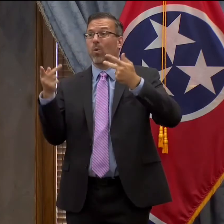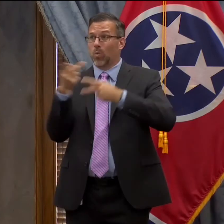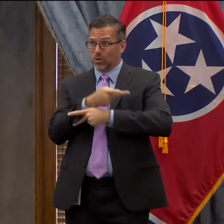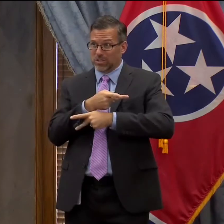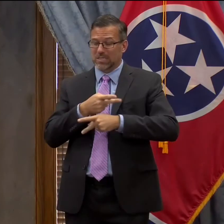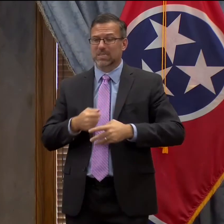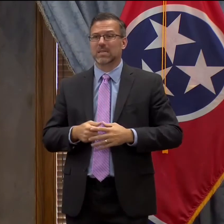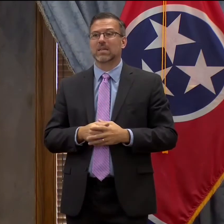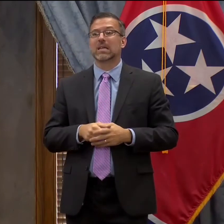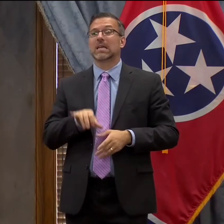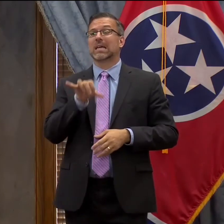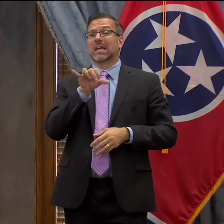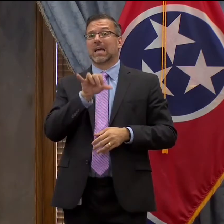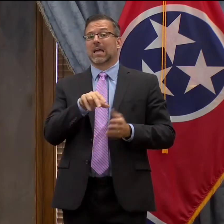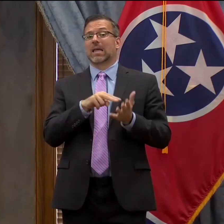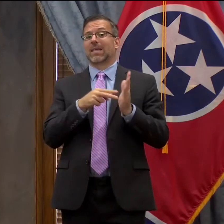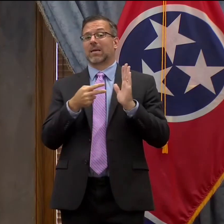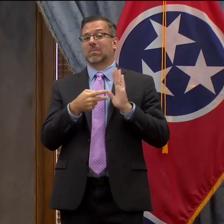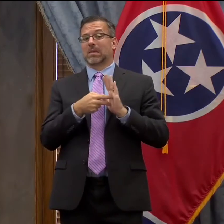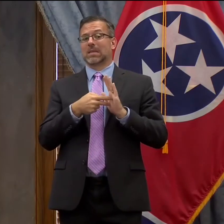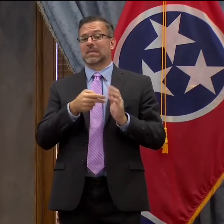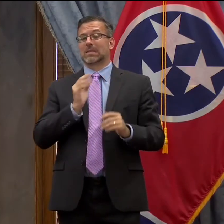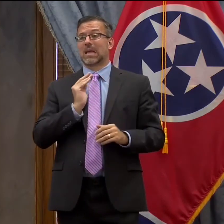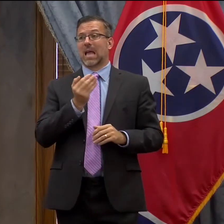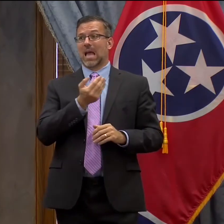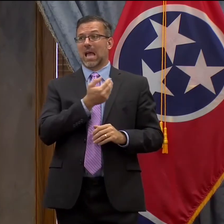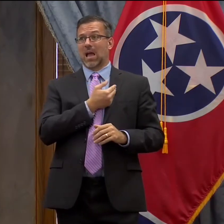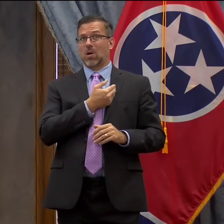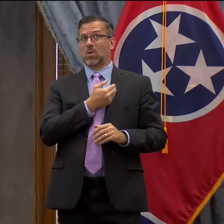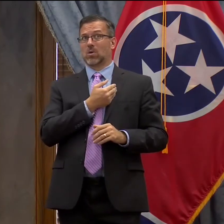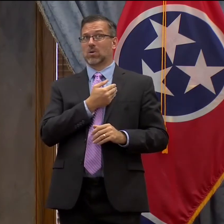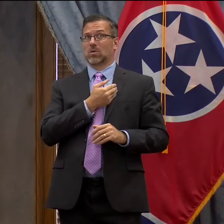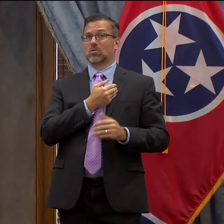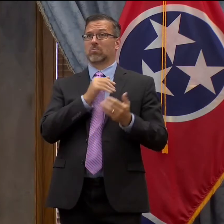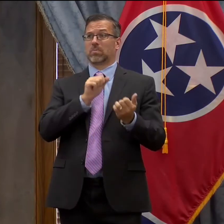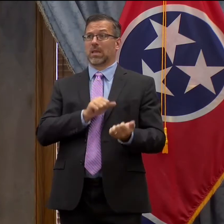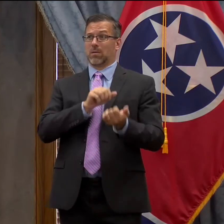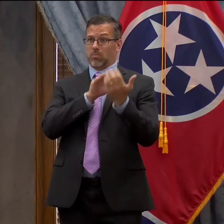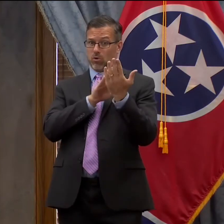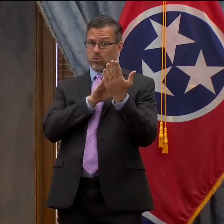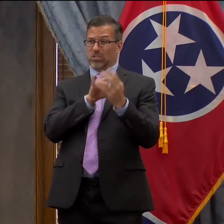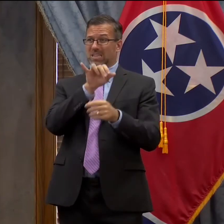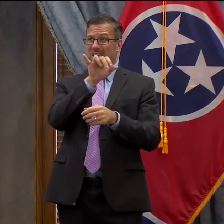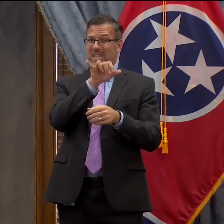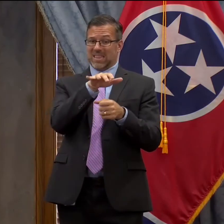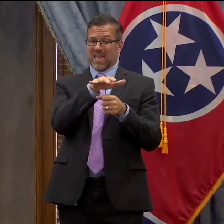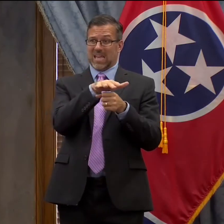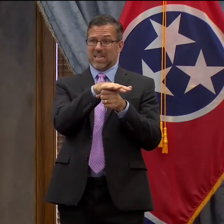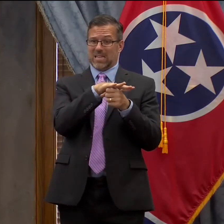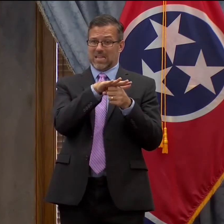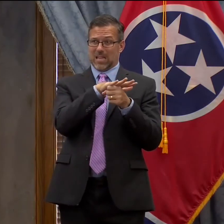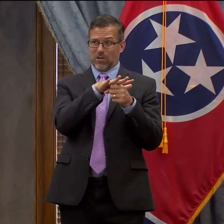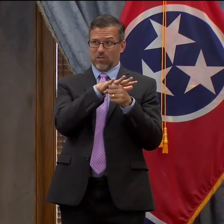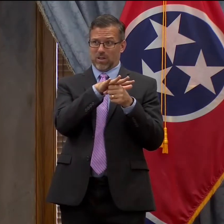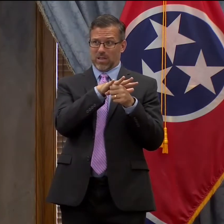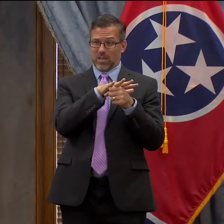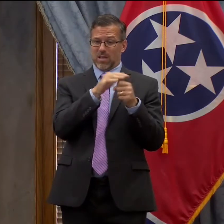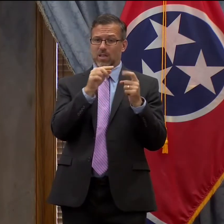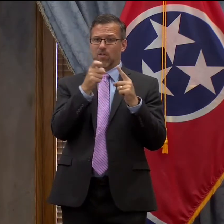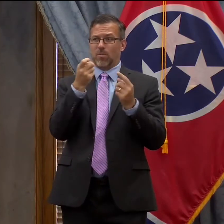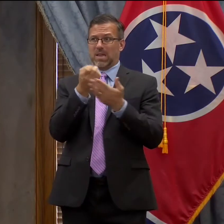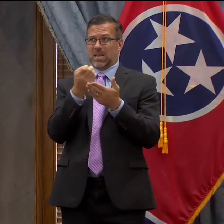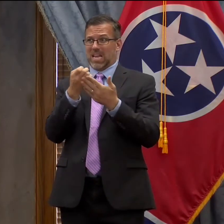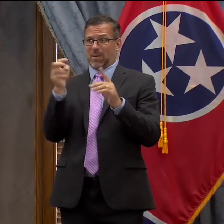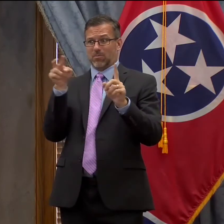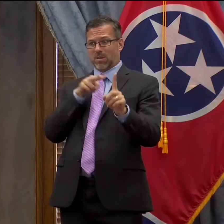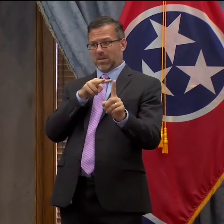That means, in my view, that our strategy in that particular place, from an economic standpoint,